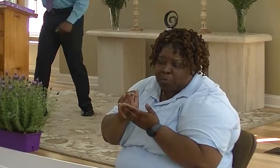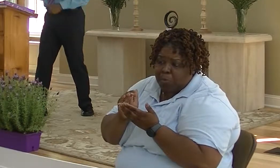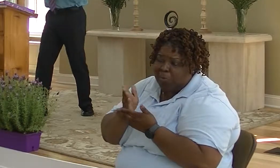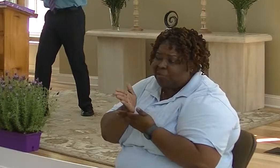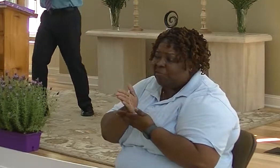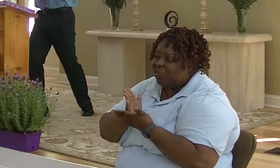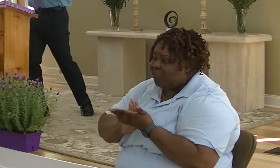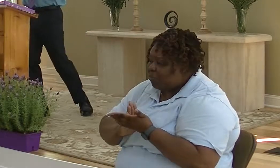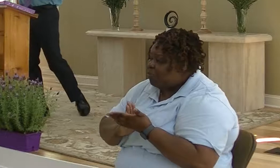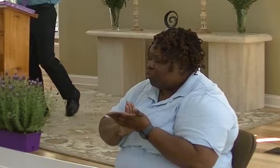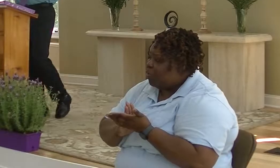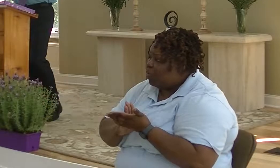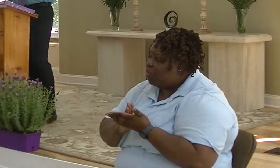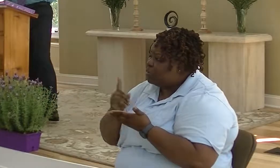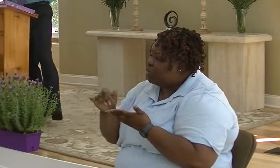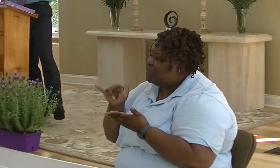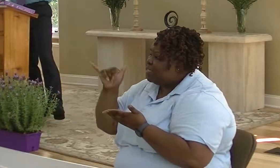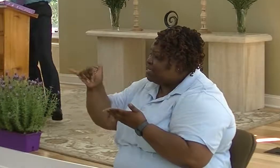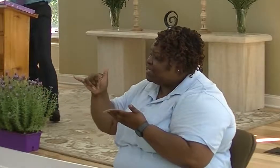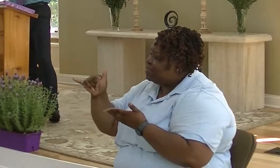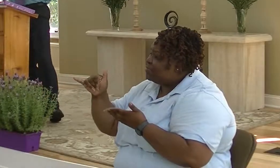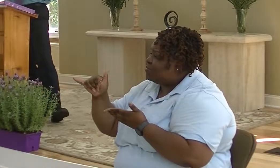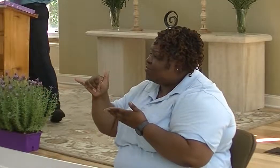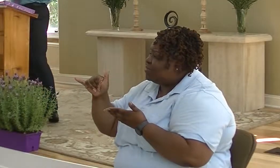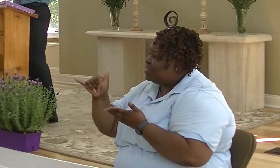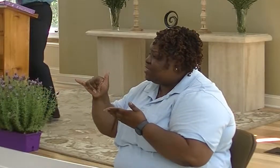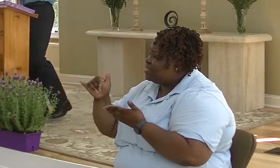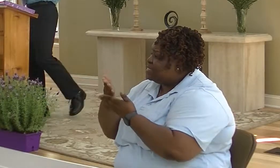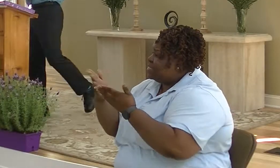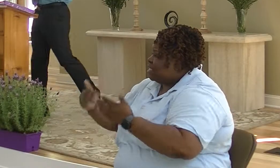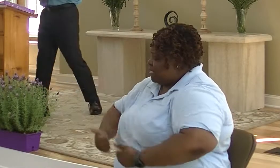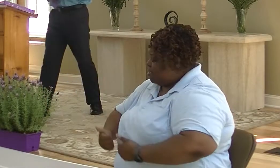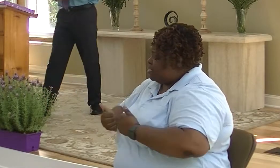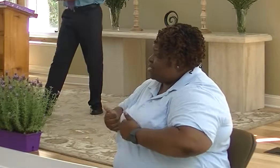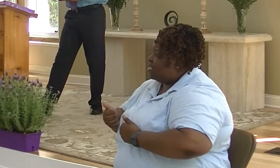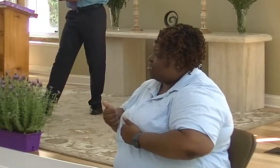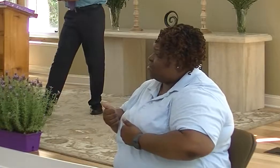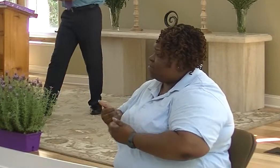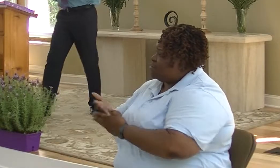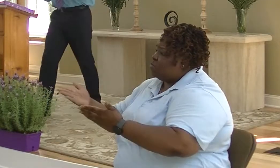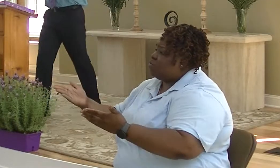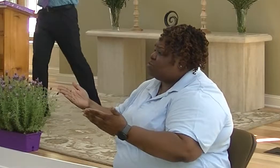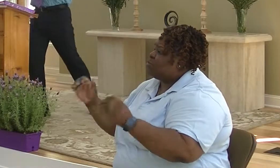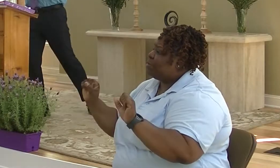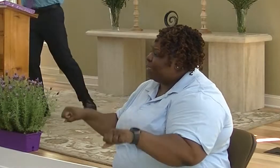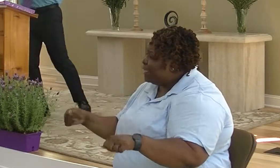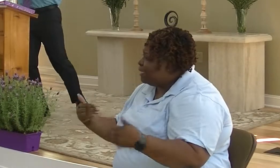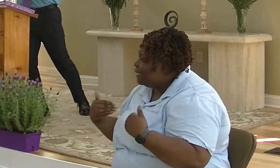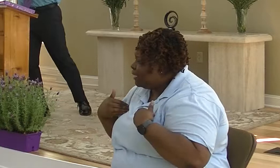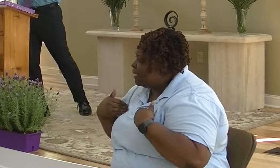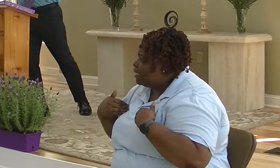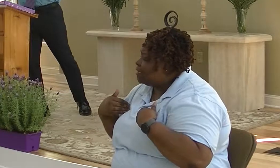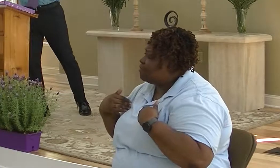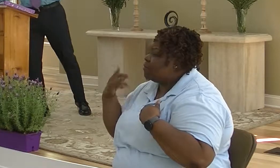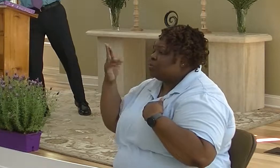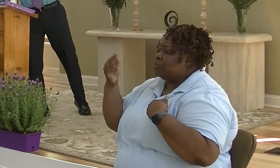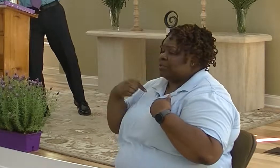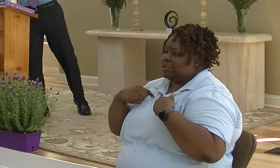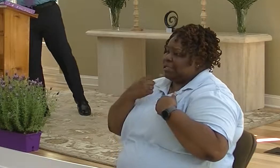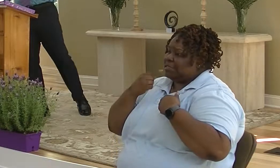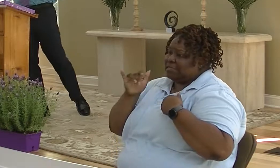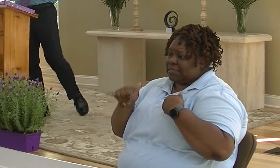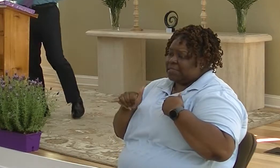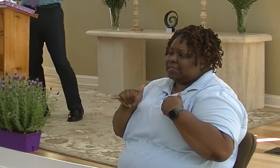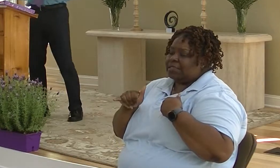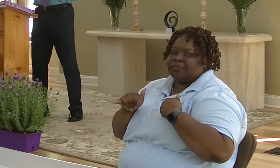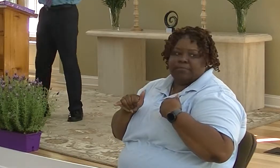of sand on the infinite beach of possibility for you to be, do, or have. And the reason I say that is because let's think about this for a